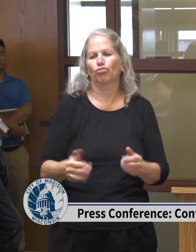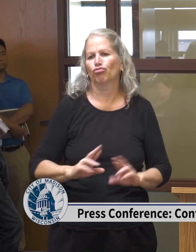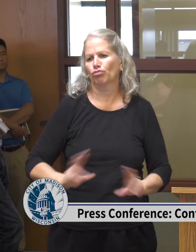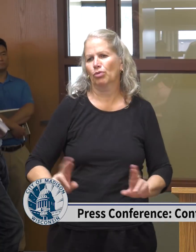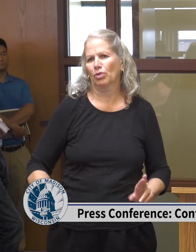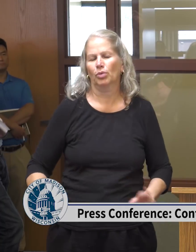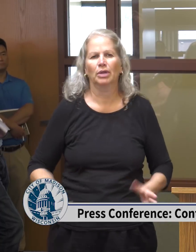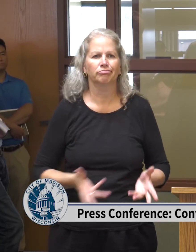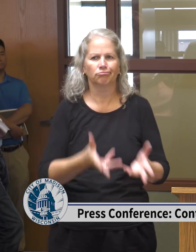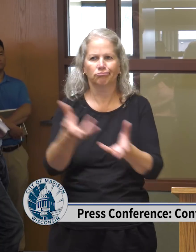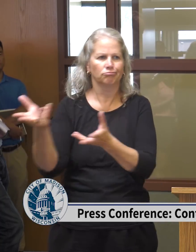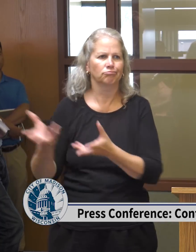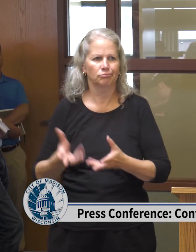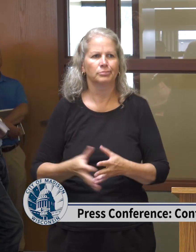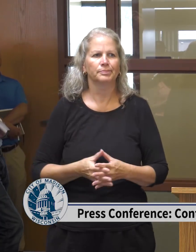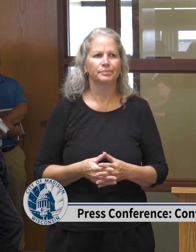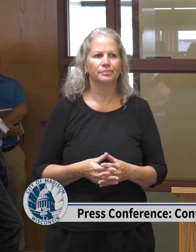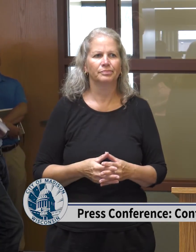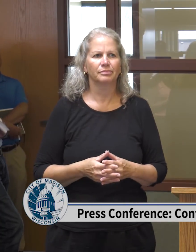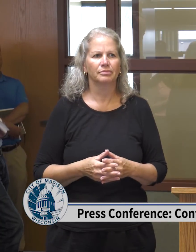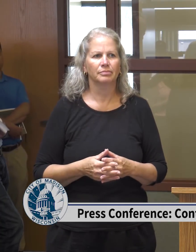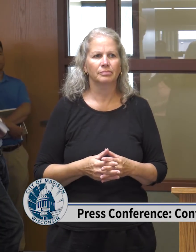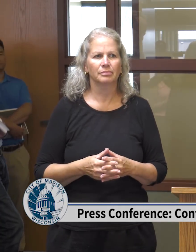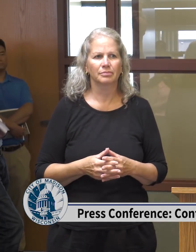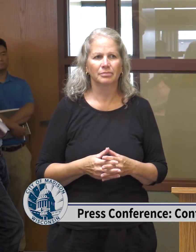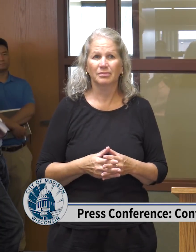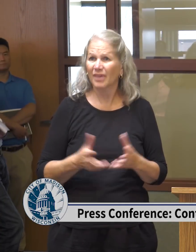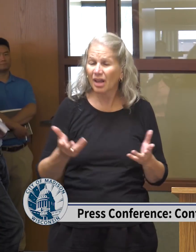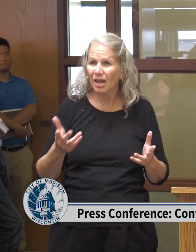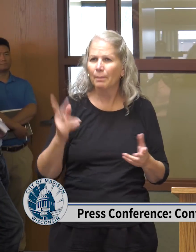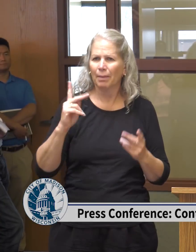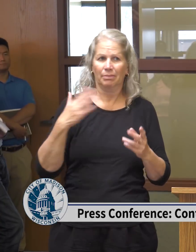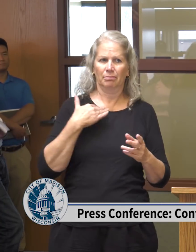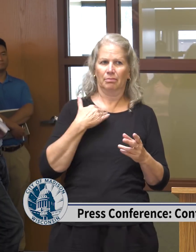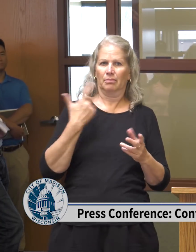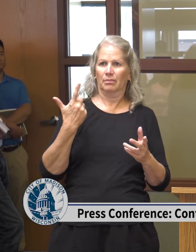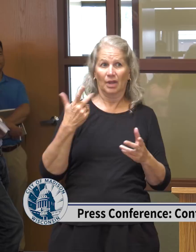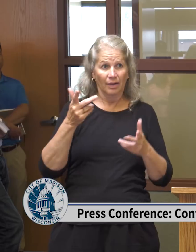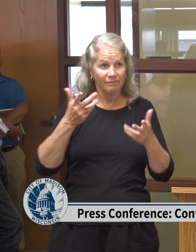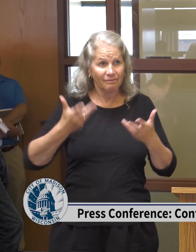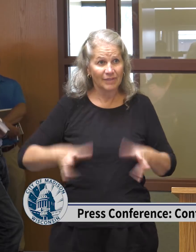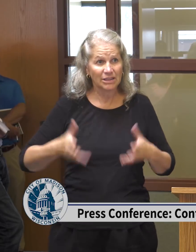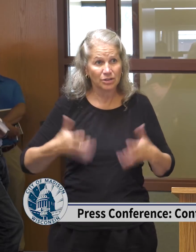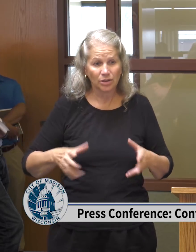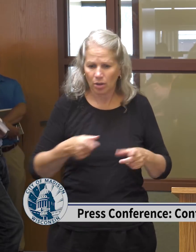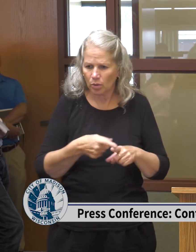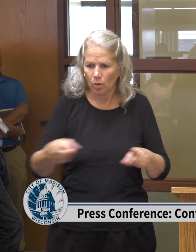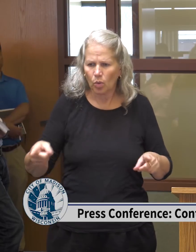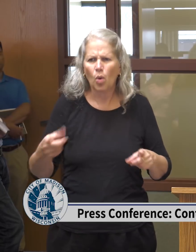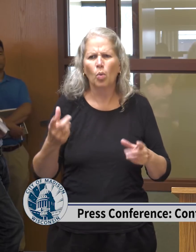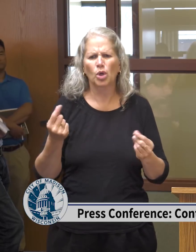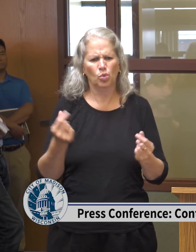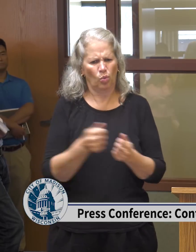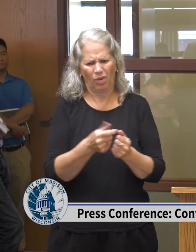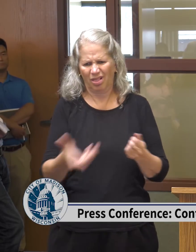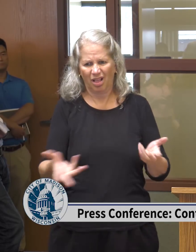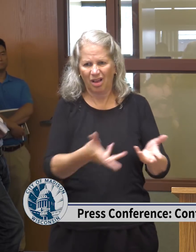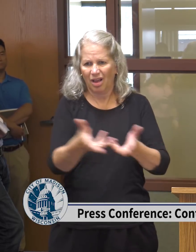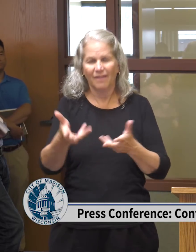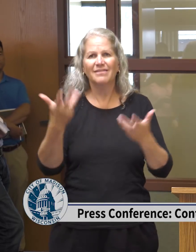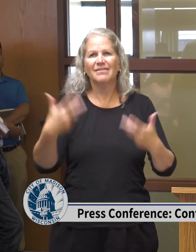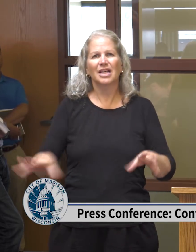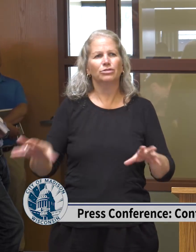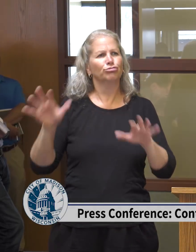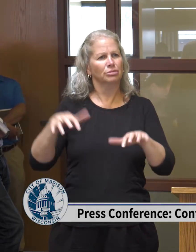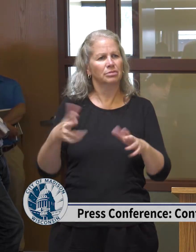sandbags after the event is over? Those sandbags that remain dry, the sand